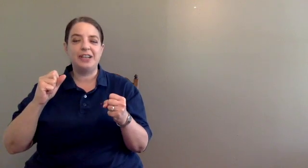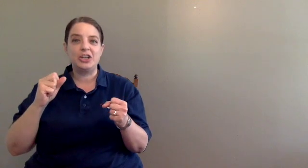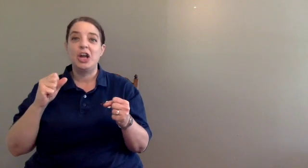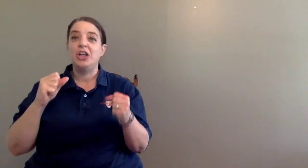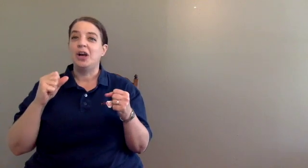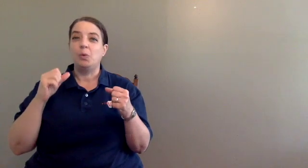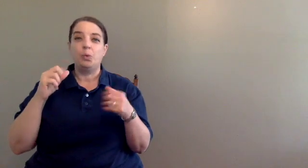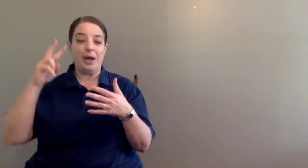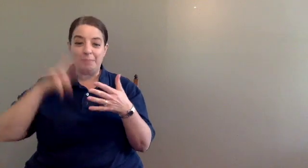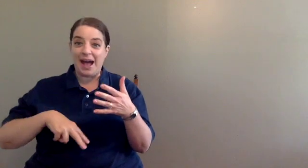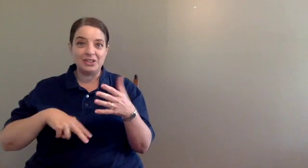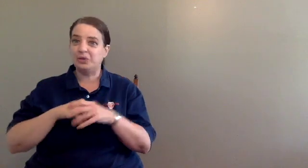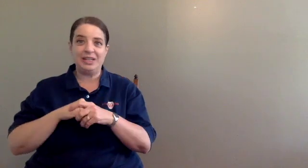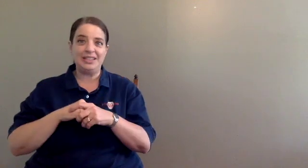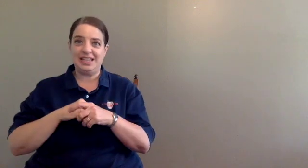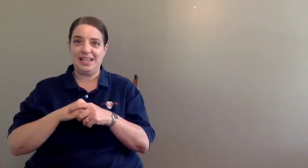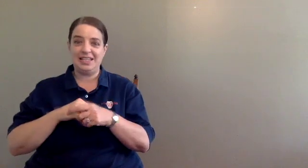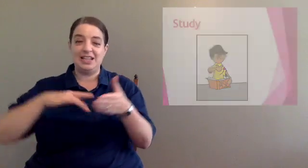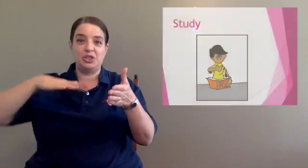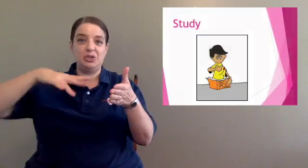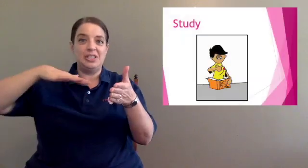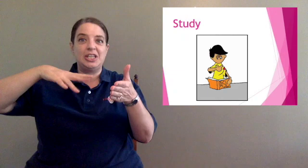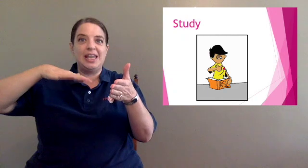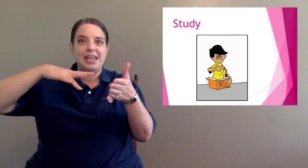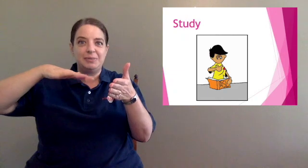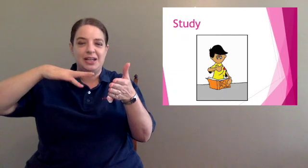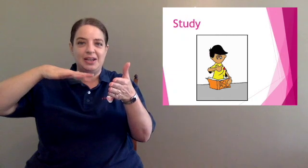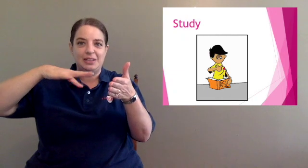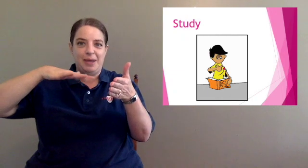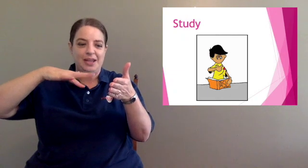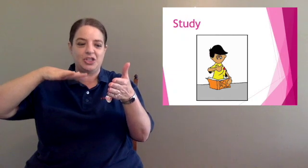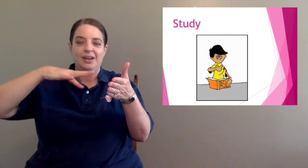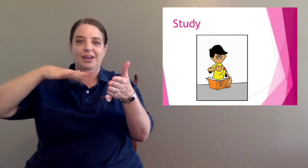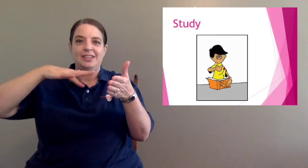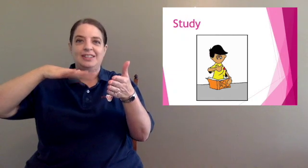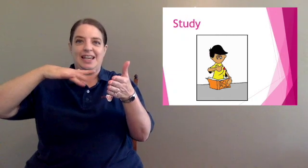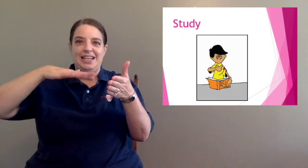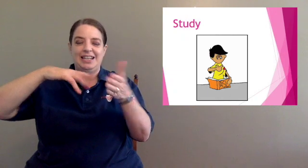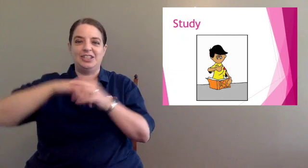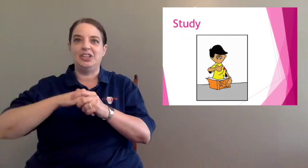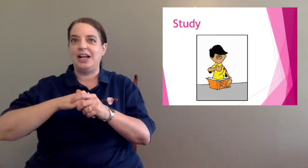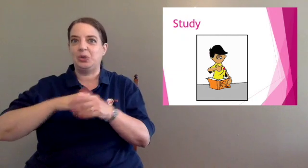later, one pass over it isn't going to get it done. So you need to keep staring at the page. Study till your eyes go